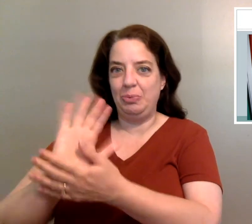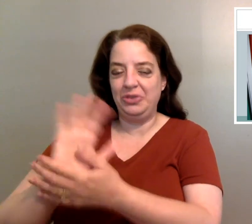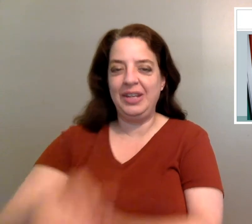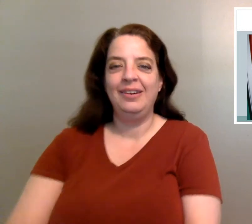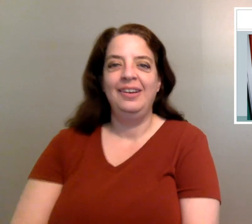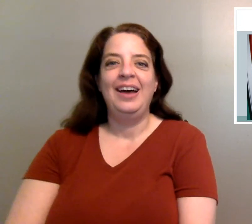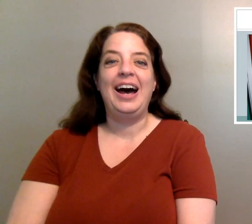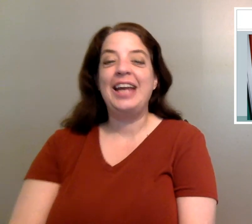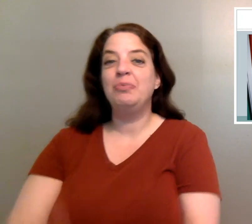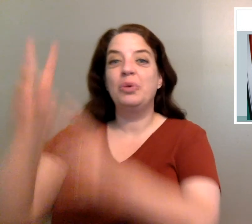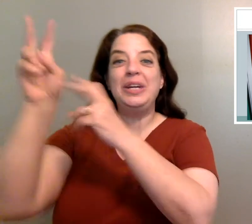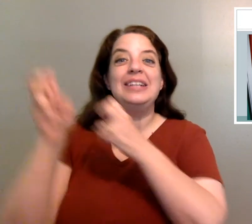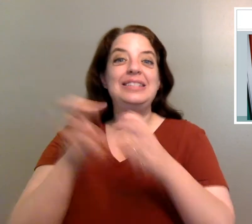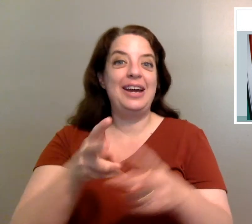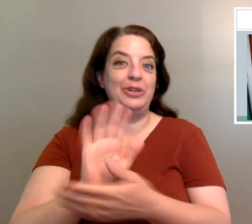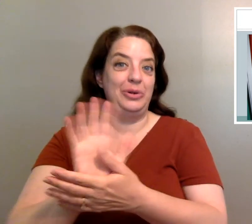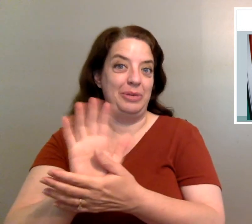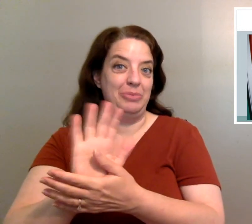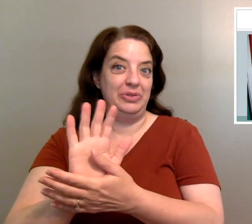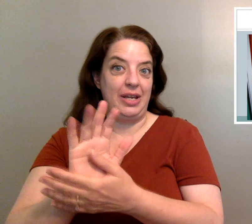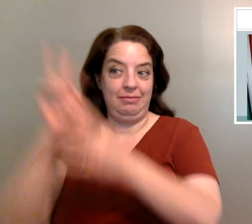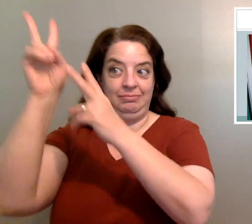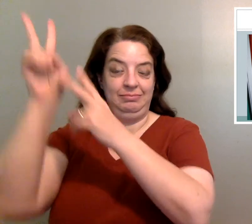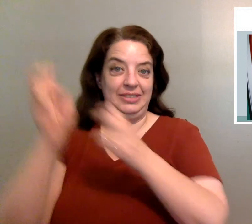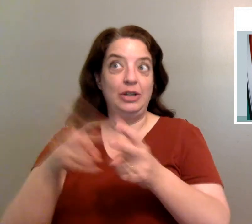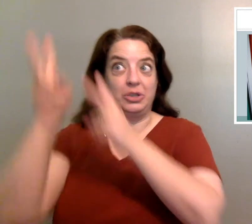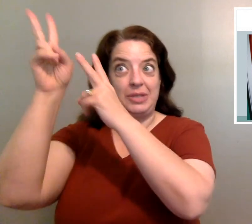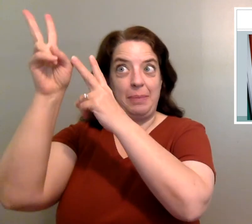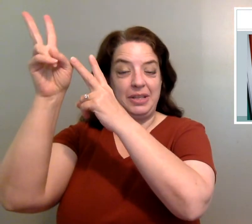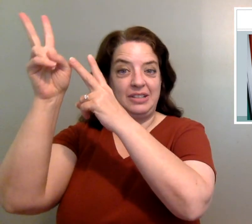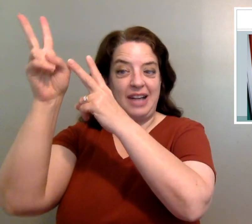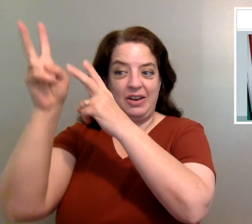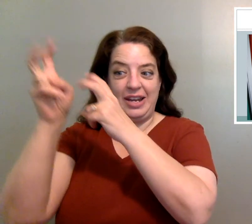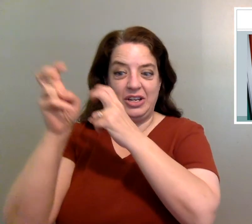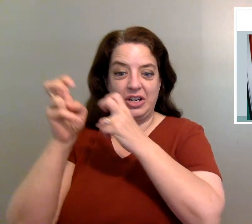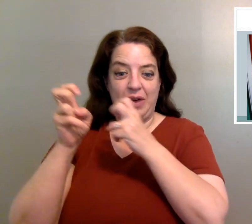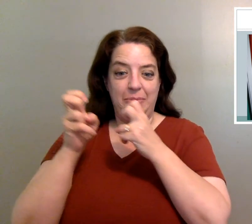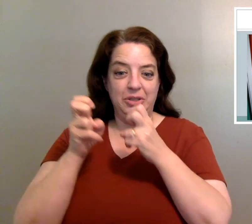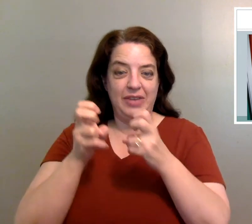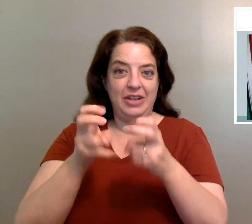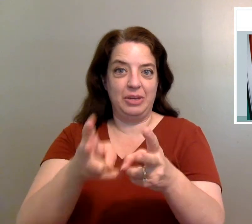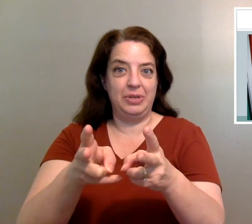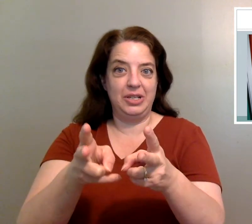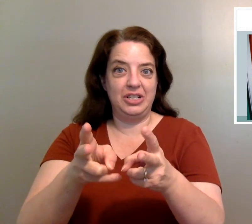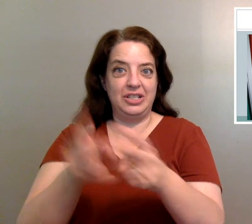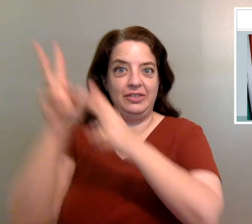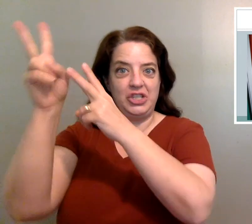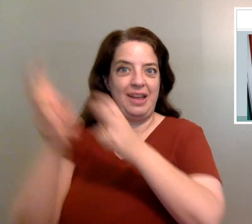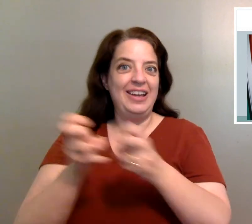movie. Anymore, we download a movie. Download, so it's up in the cloud, and then you're going to grab hold of it and you're going to put it to your television.